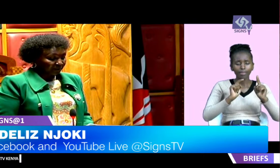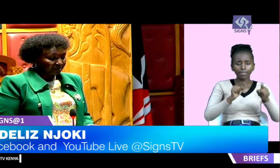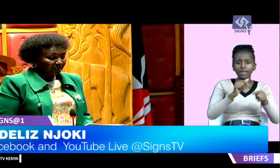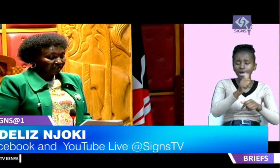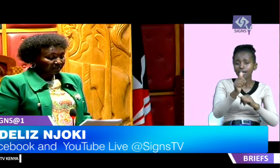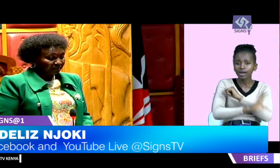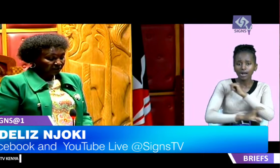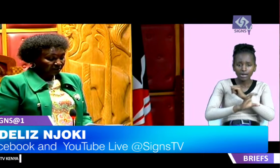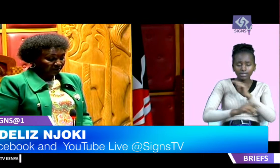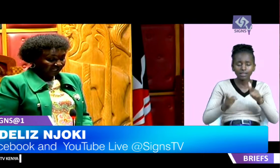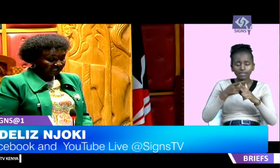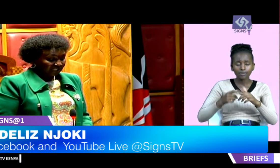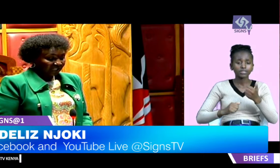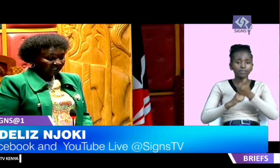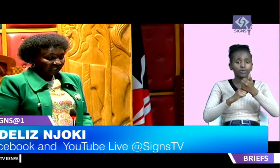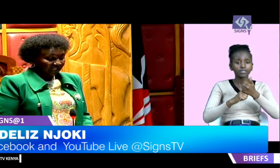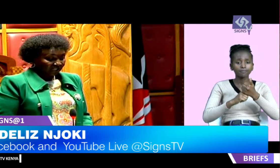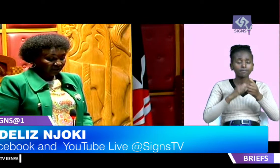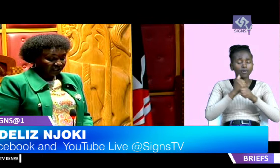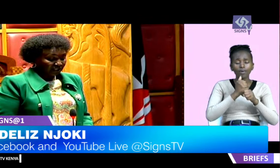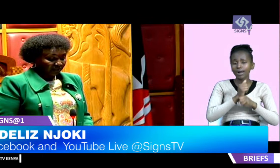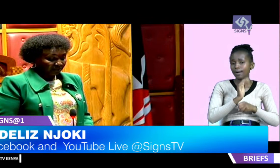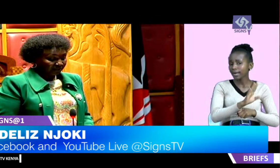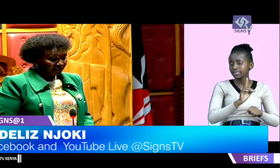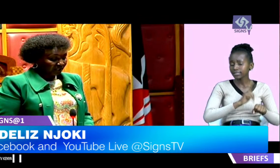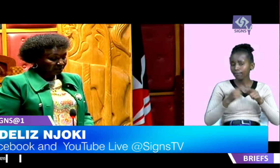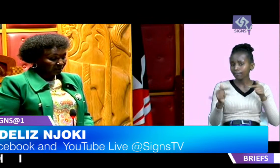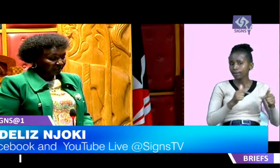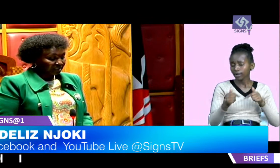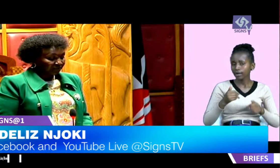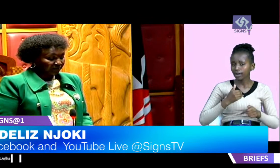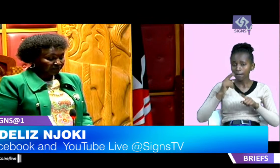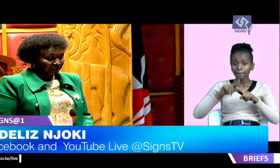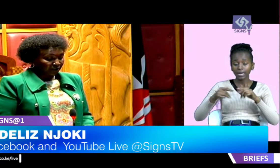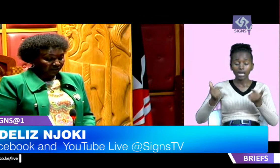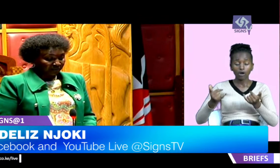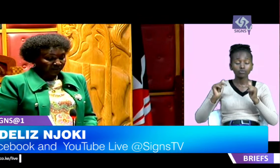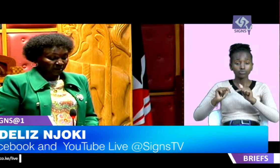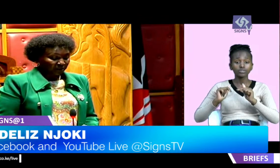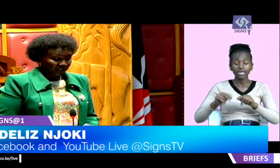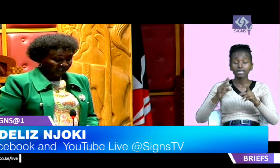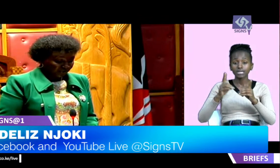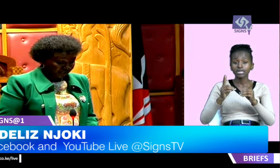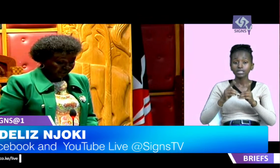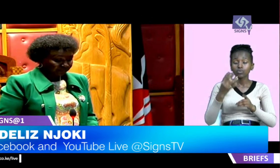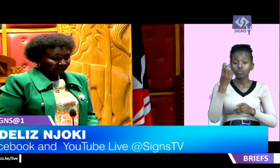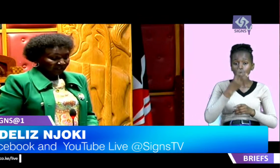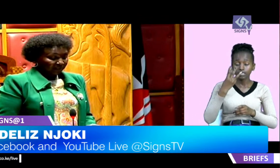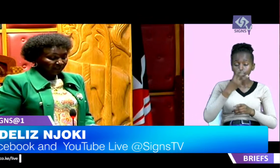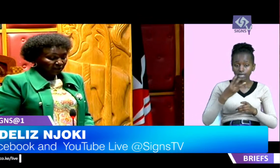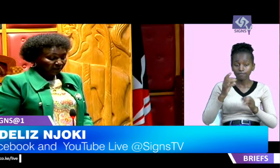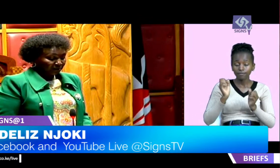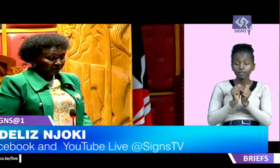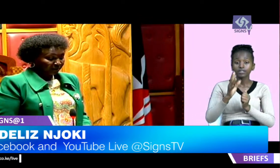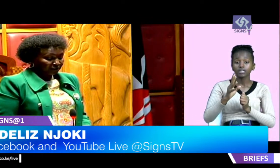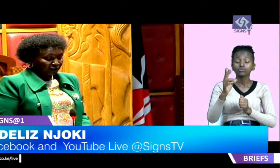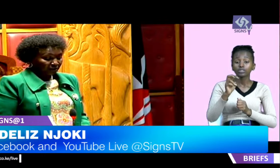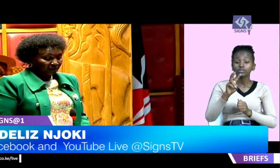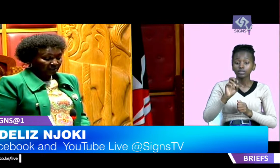Support Mission to Haiti, laid on the table of this House on Wednesday, 15th November 2023, and pursuant to the provisions of